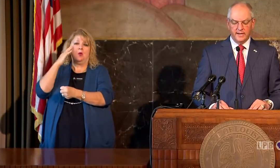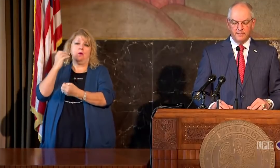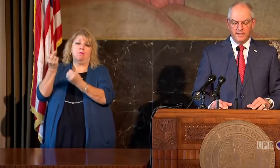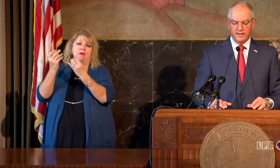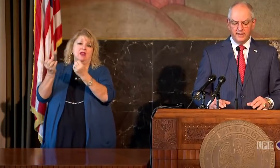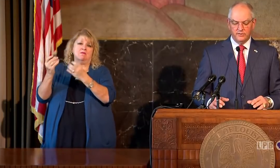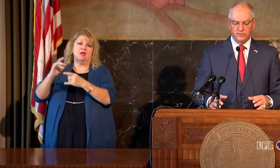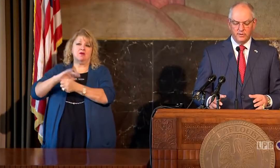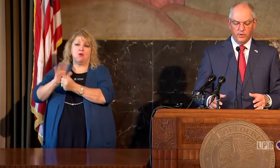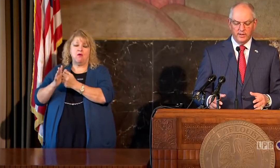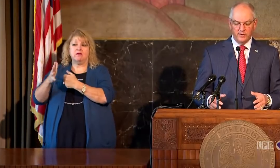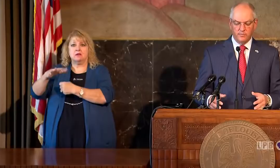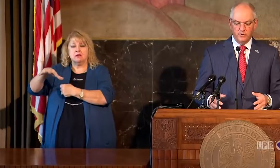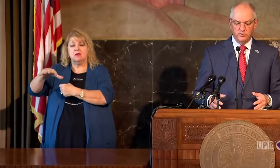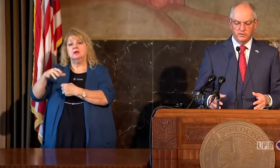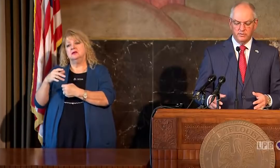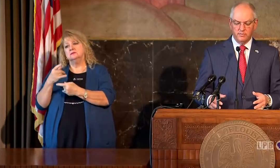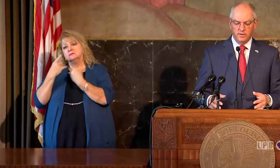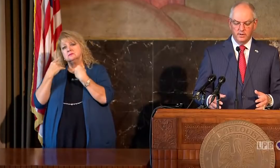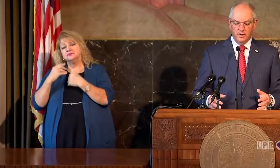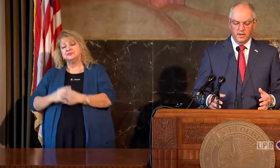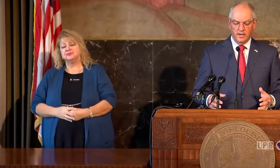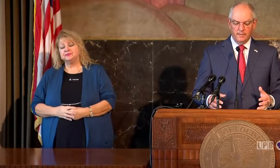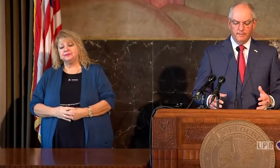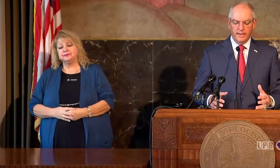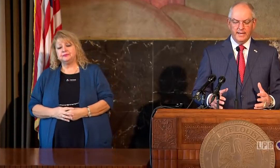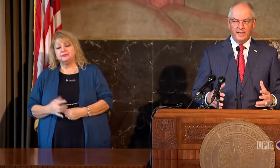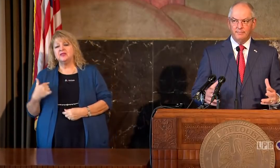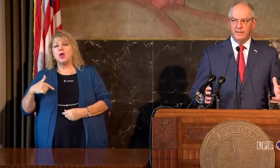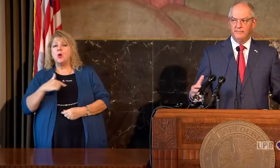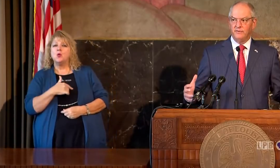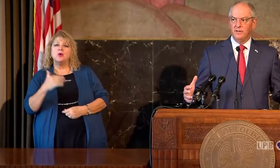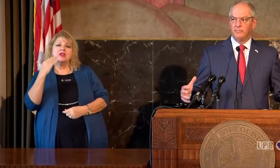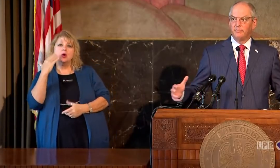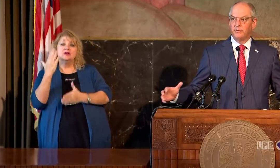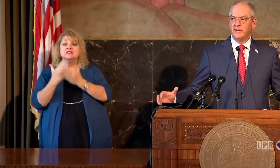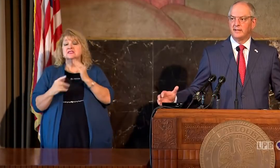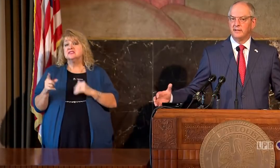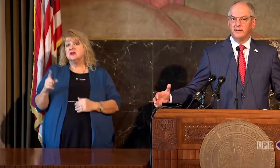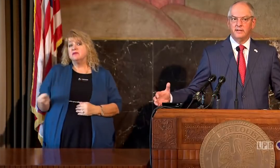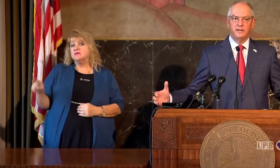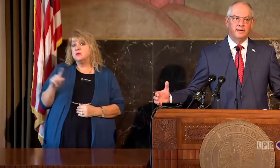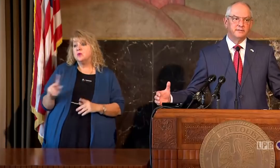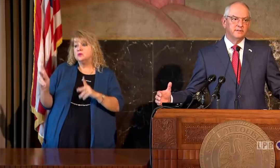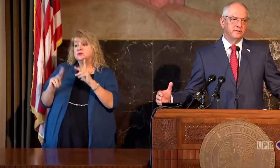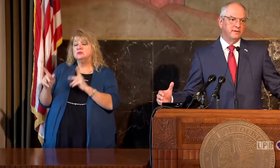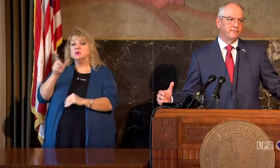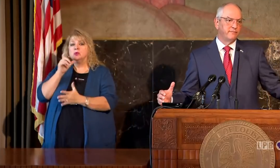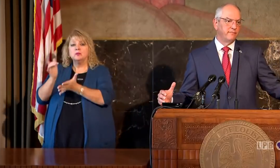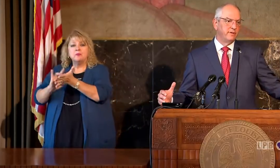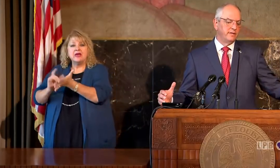or taking medications that weaken their immune system may not be fully protected